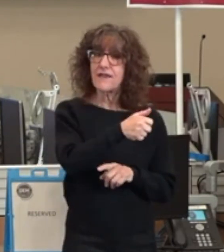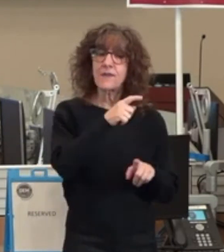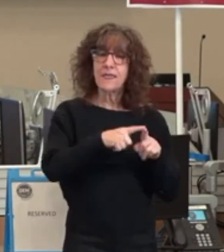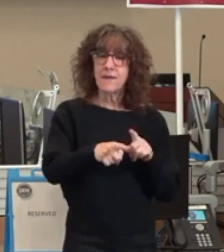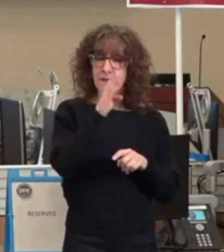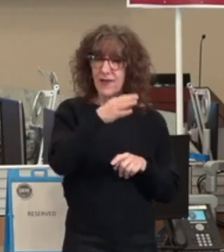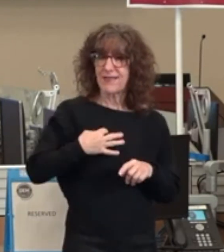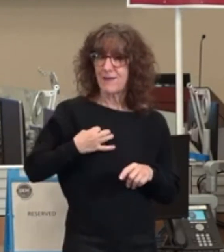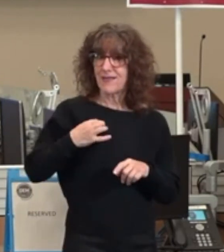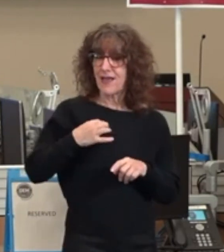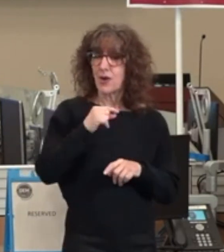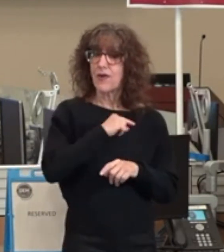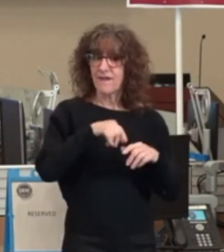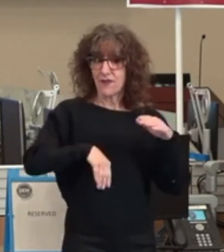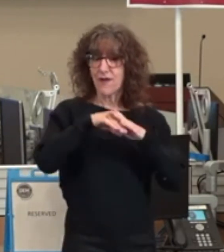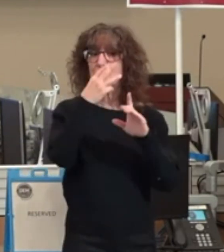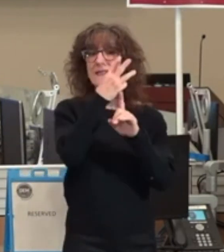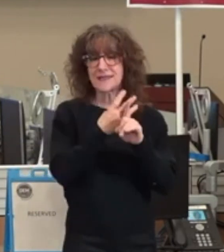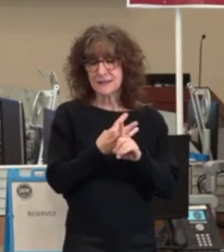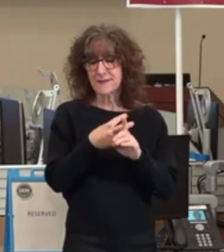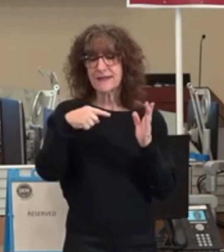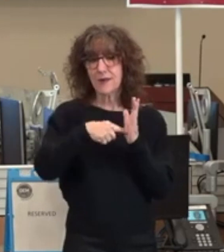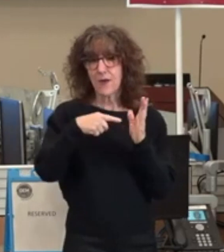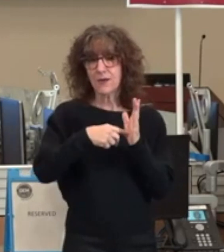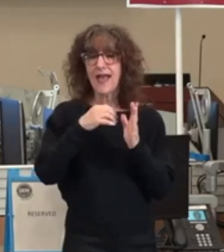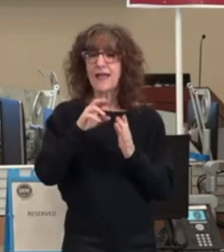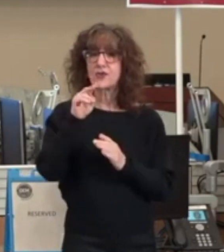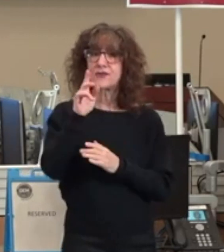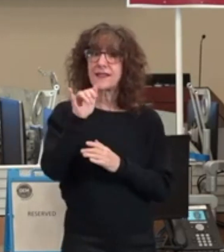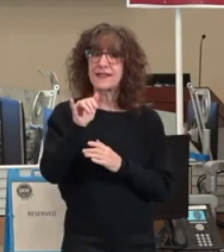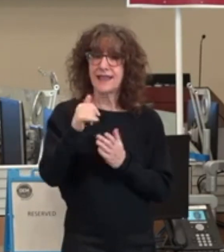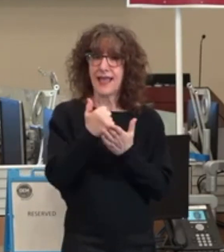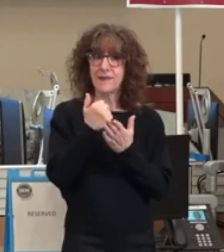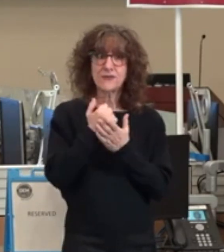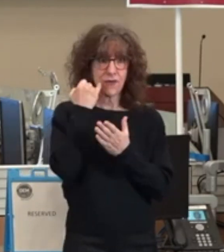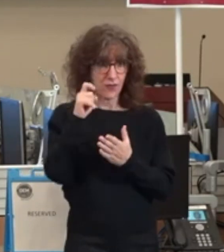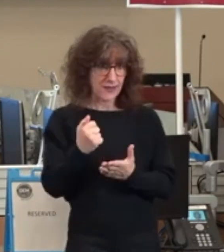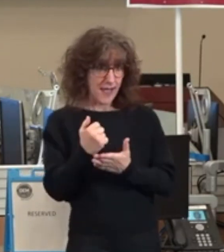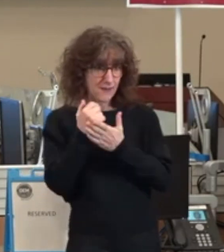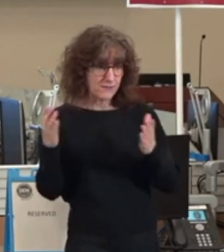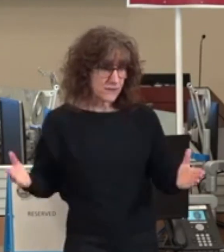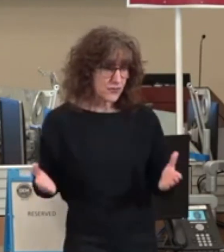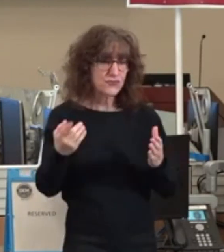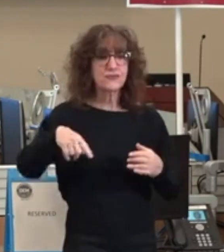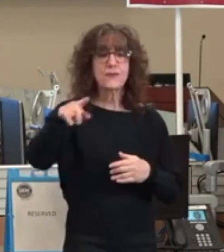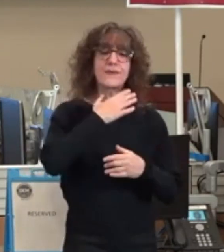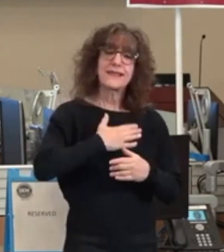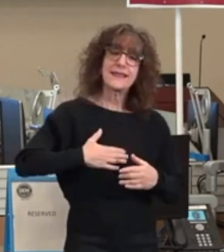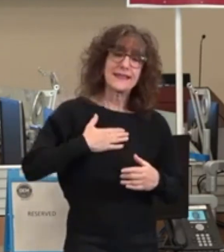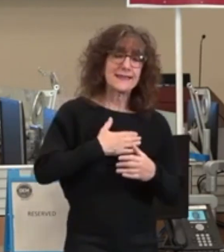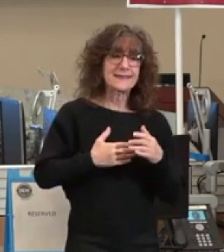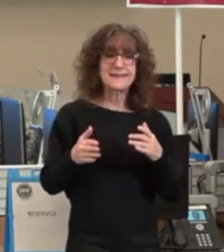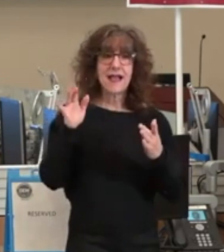directly apply are only eligible for up to 6 months of back rent and utility assistance. So if you need this assistance, we encourage you to please reach